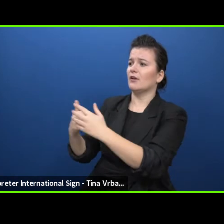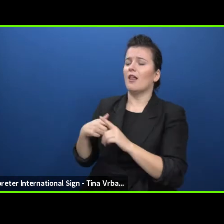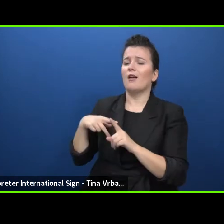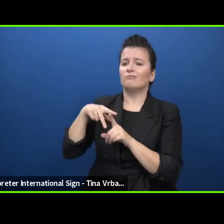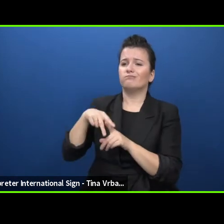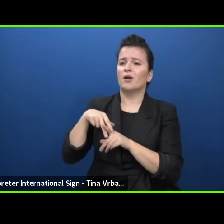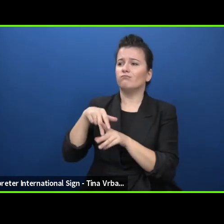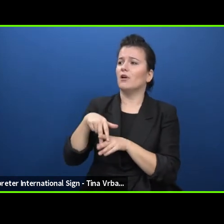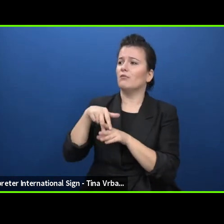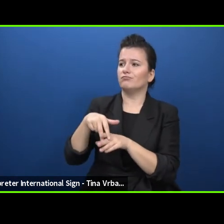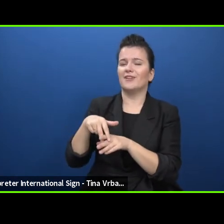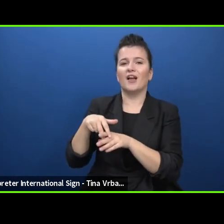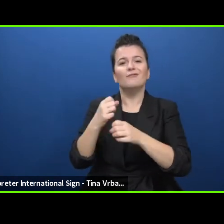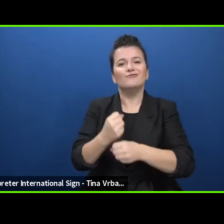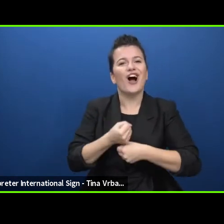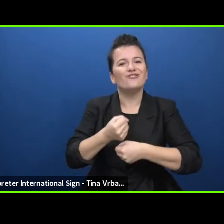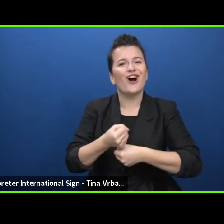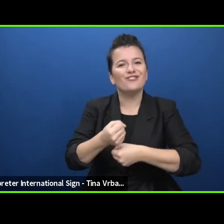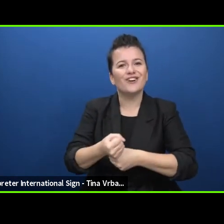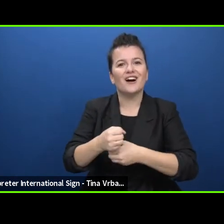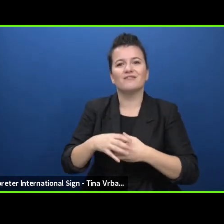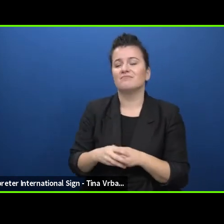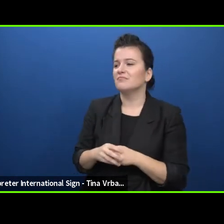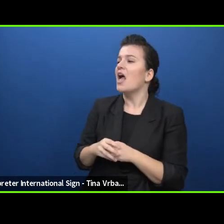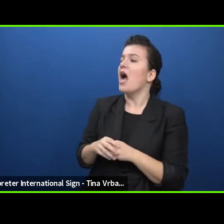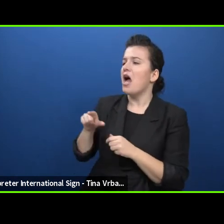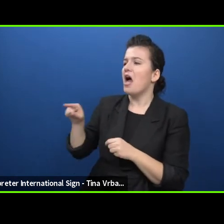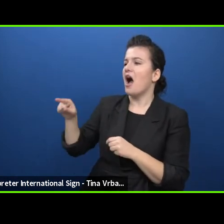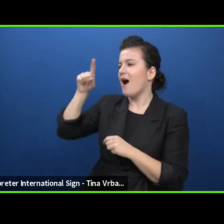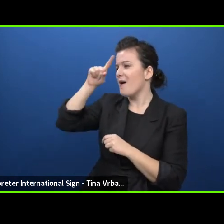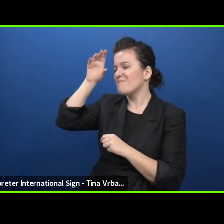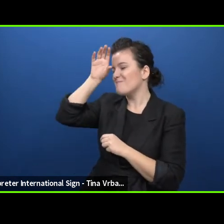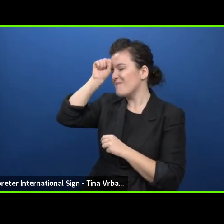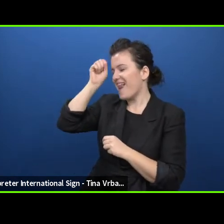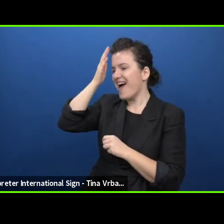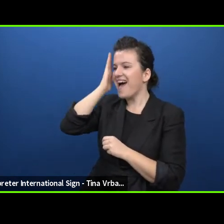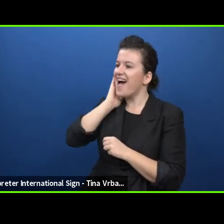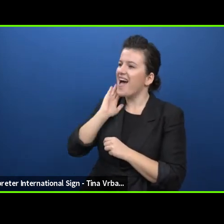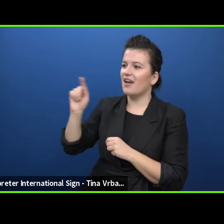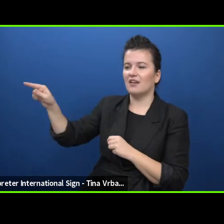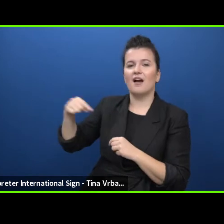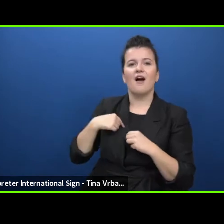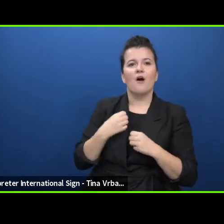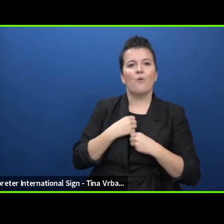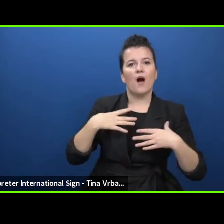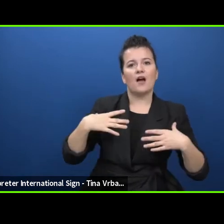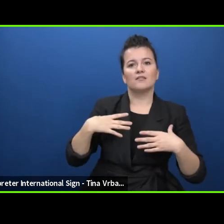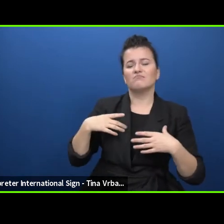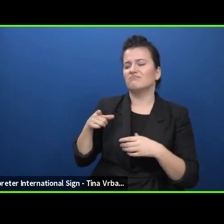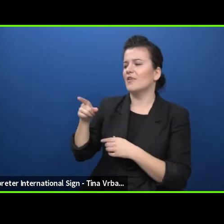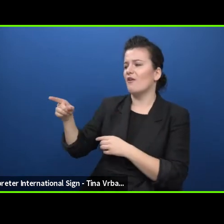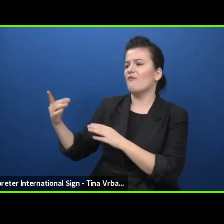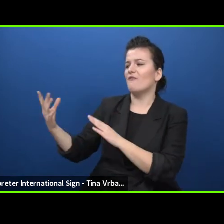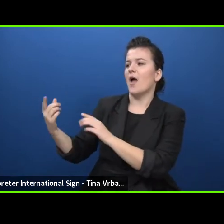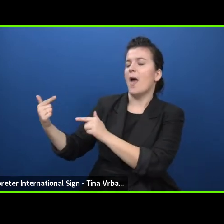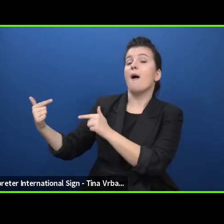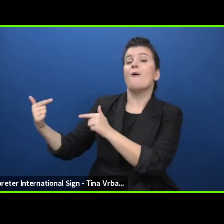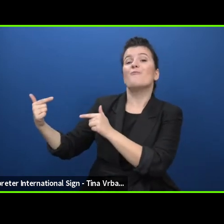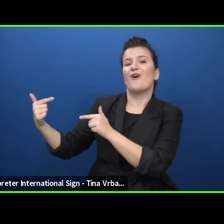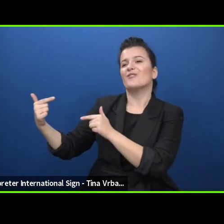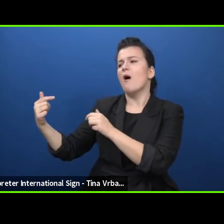wore black and I wore white. He would always win the fight. Bang, bang, he shot me